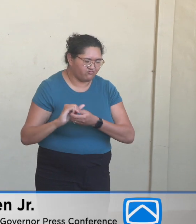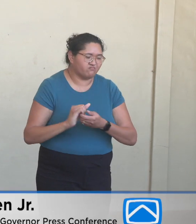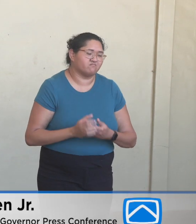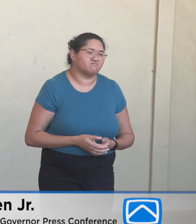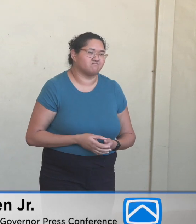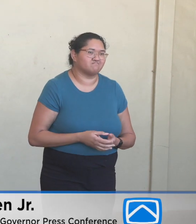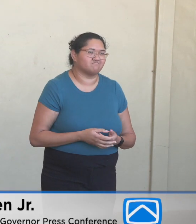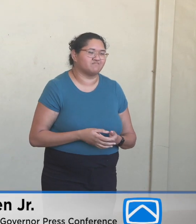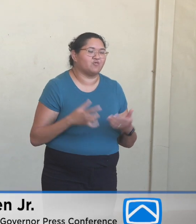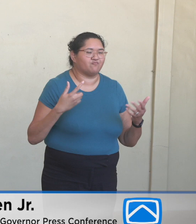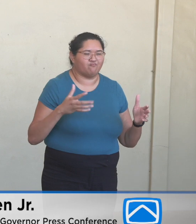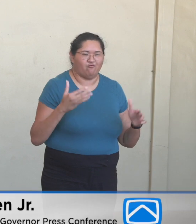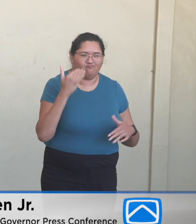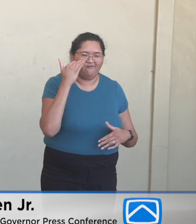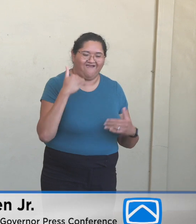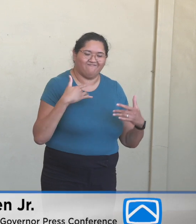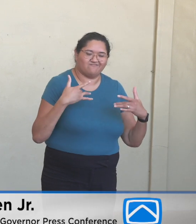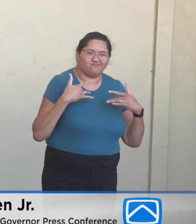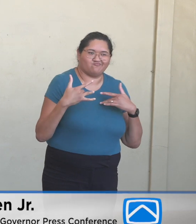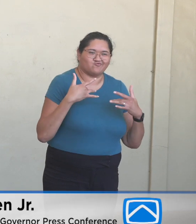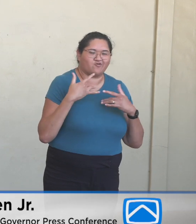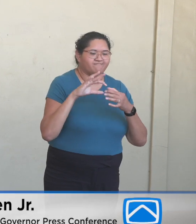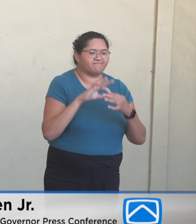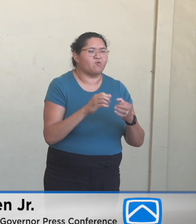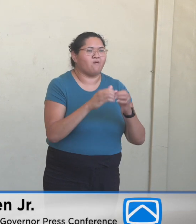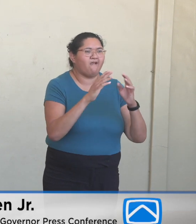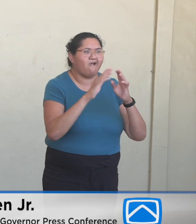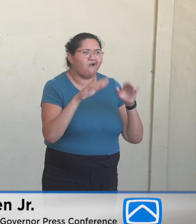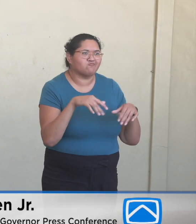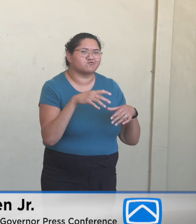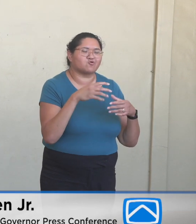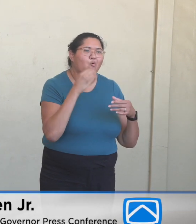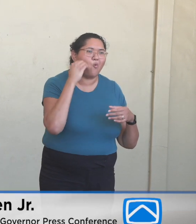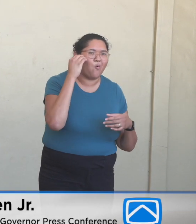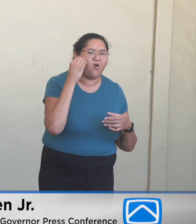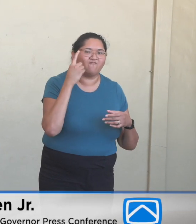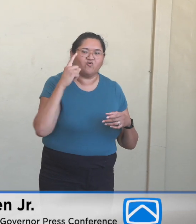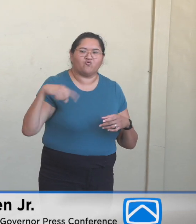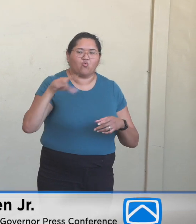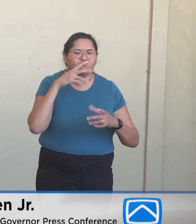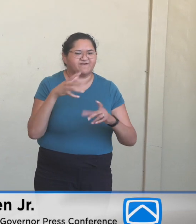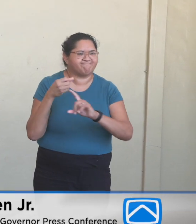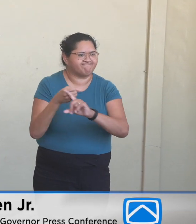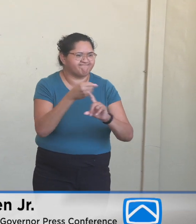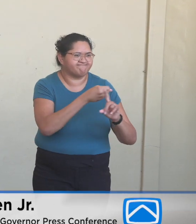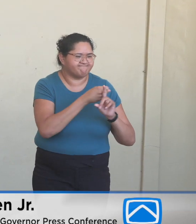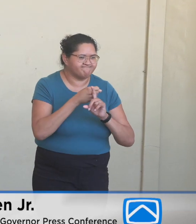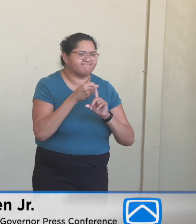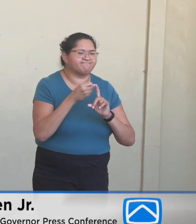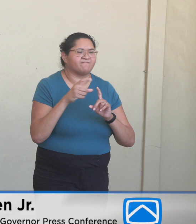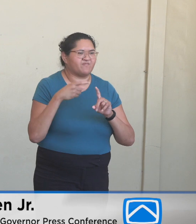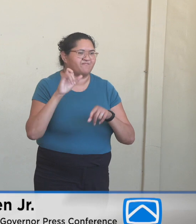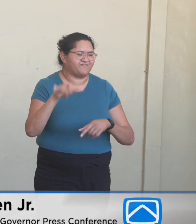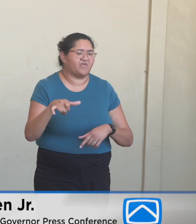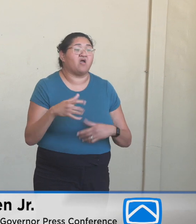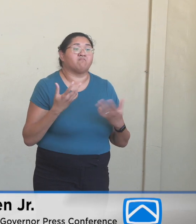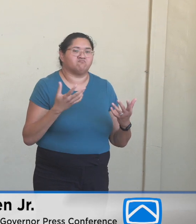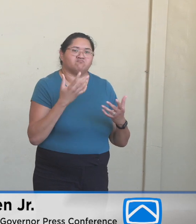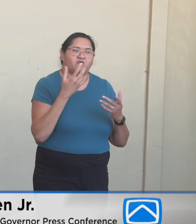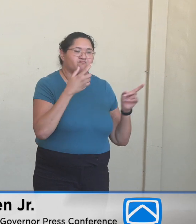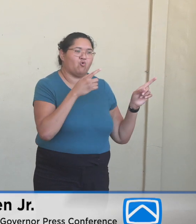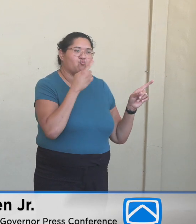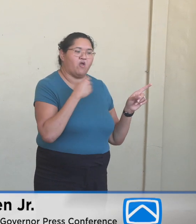know that there is a concern over housing for our displaced and impacted families. We are assured by the Red